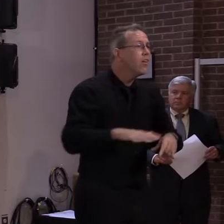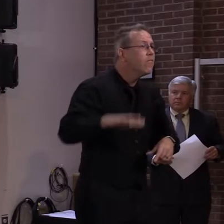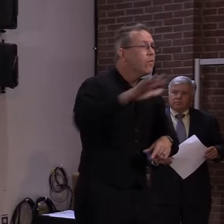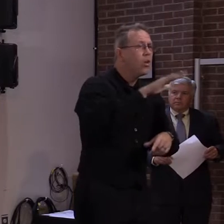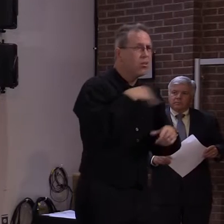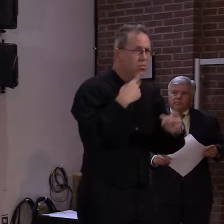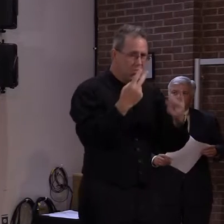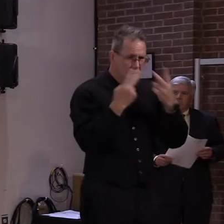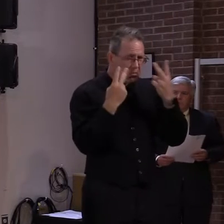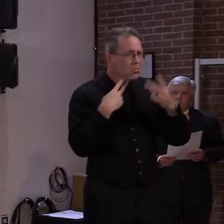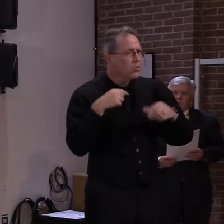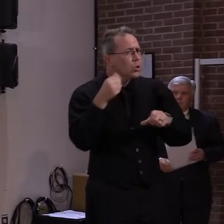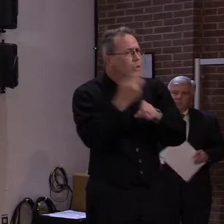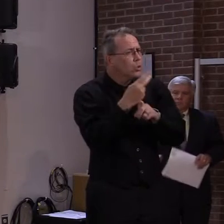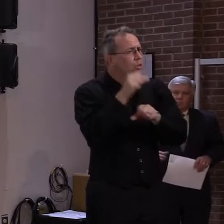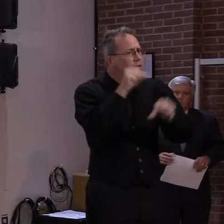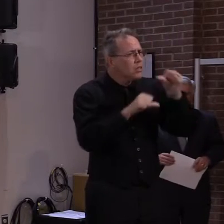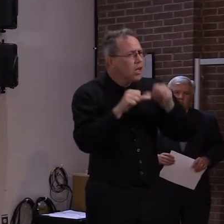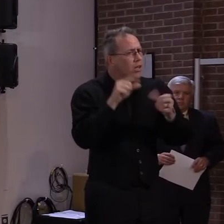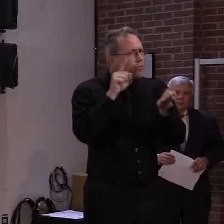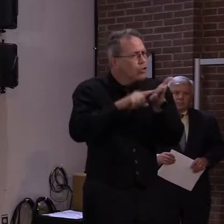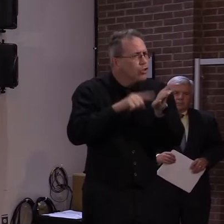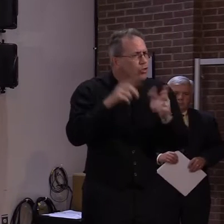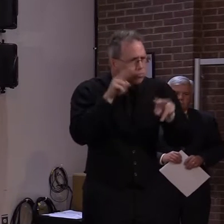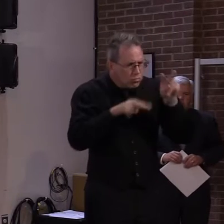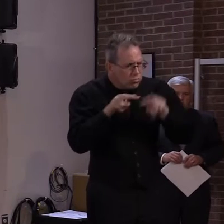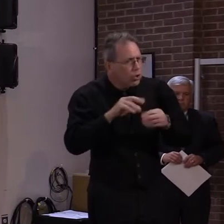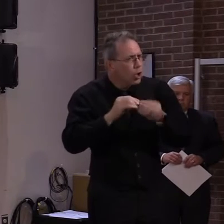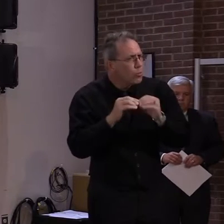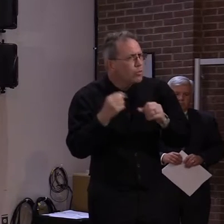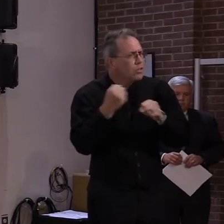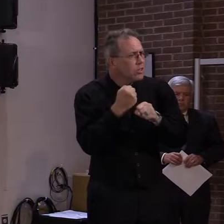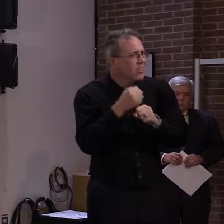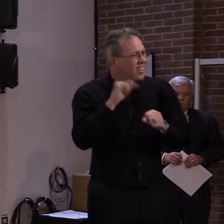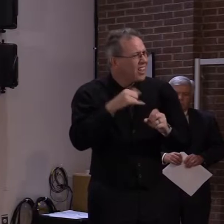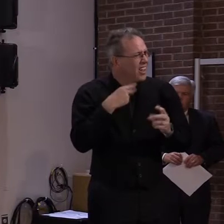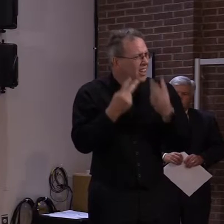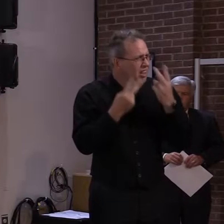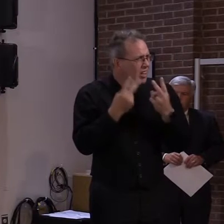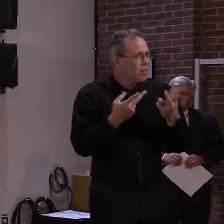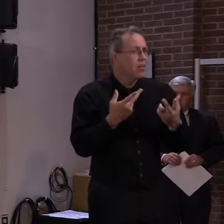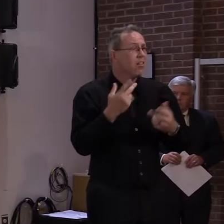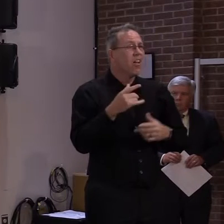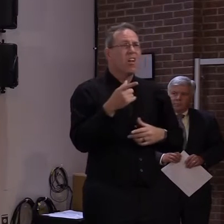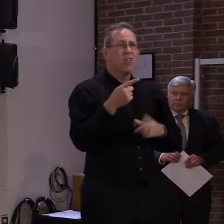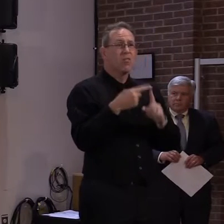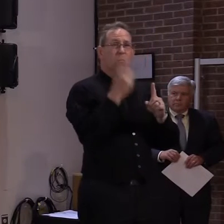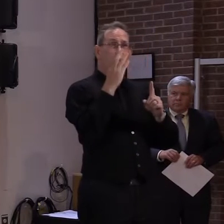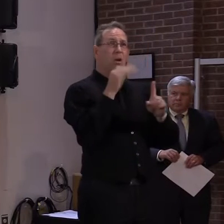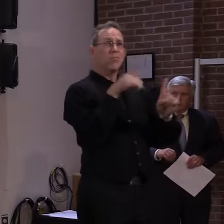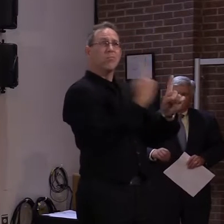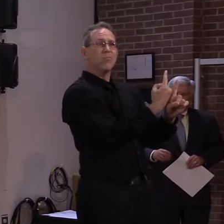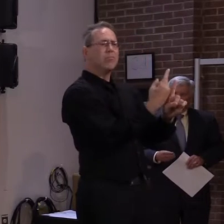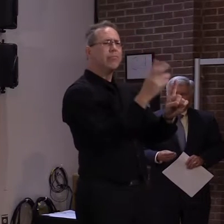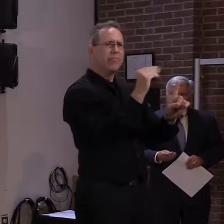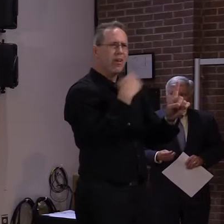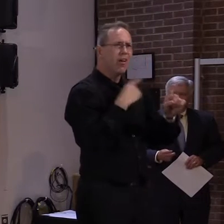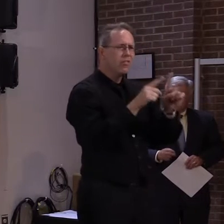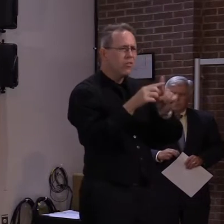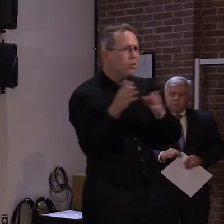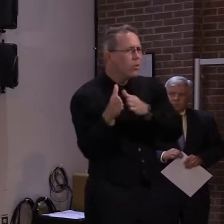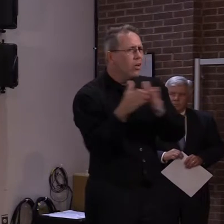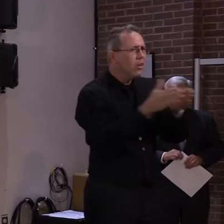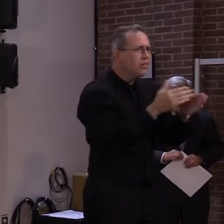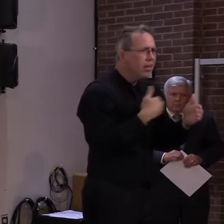big picture, knowing nothing is black and white. We've stuck to this approach even when public pressure has called for